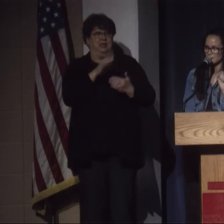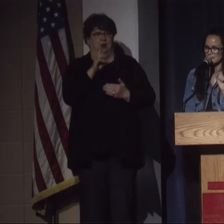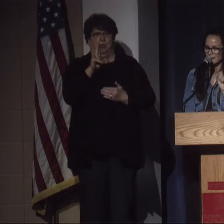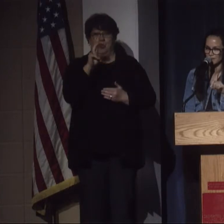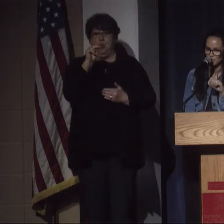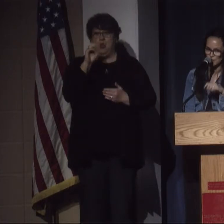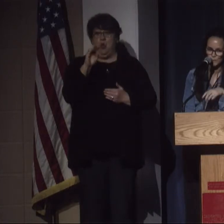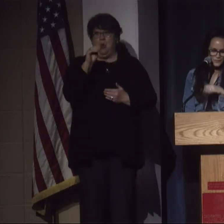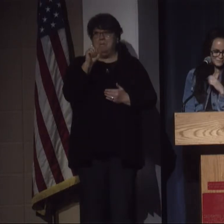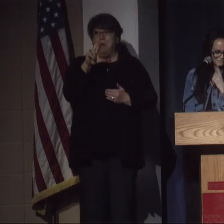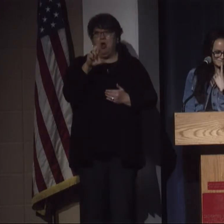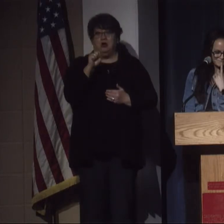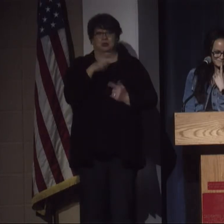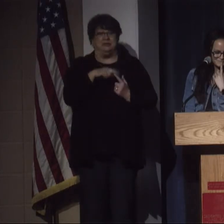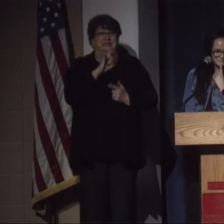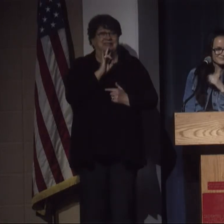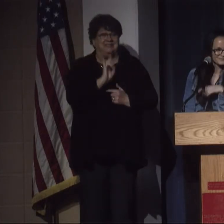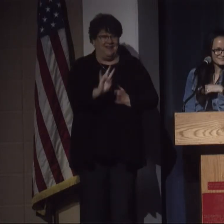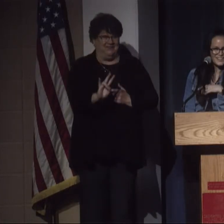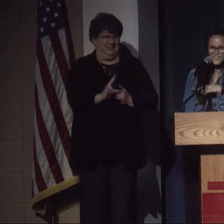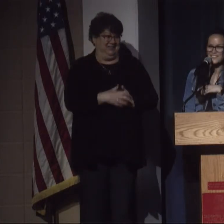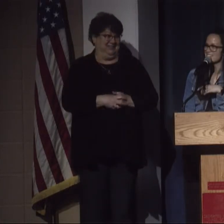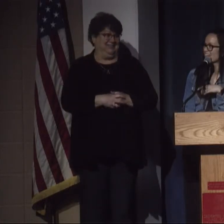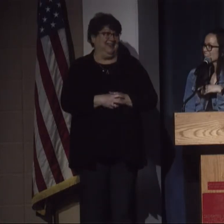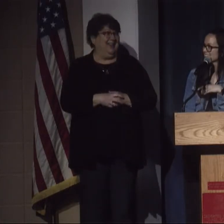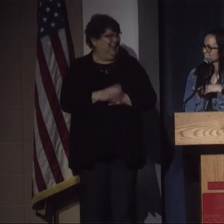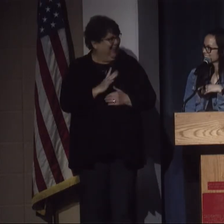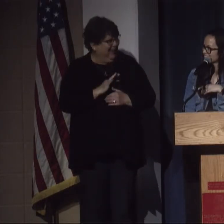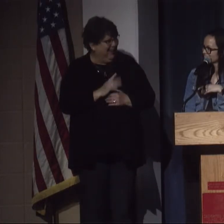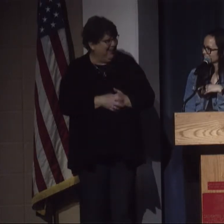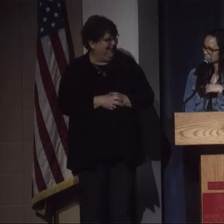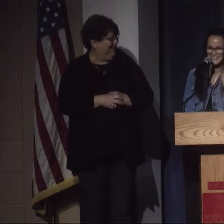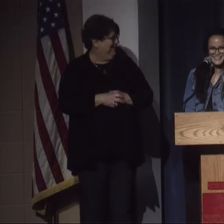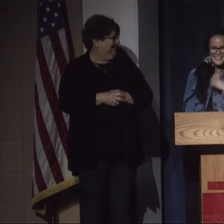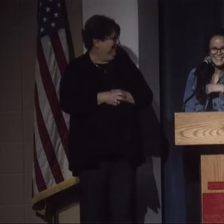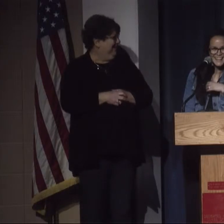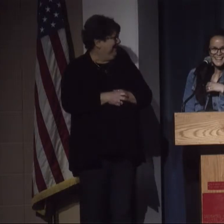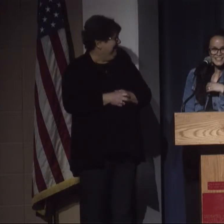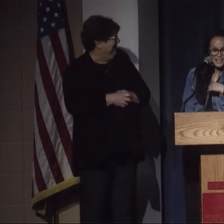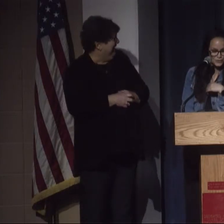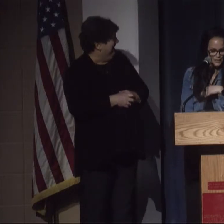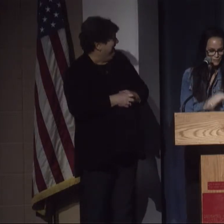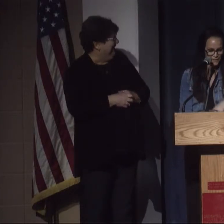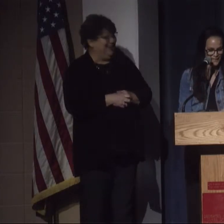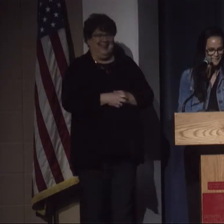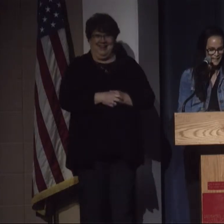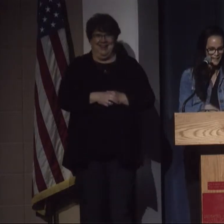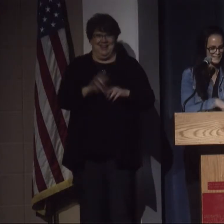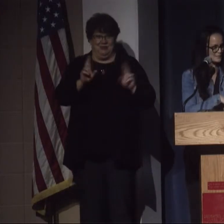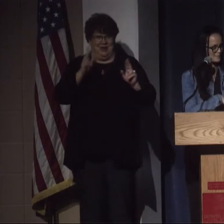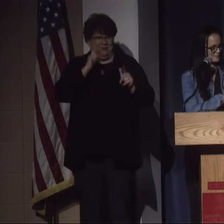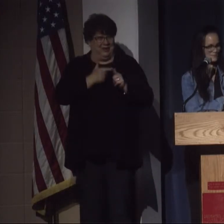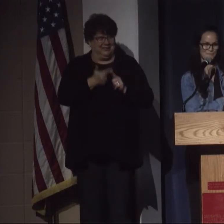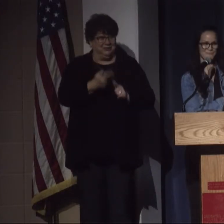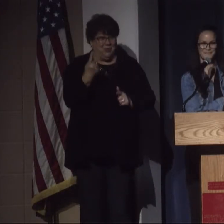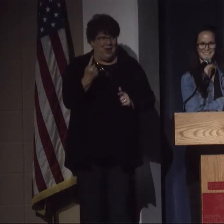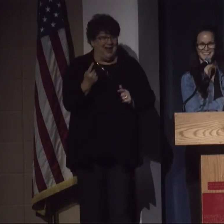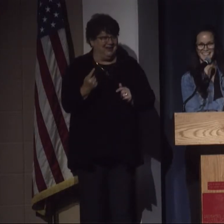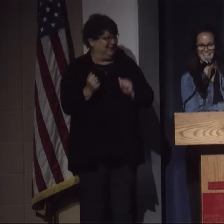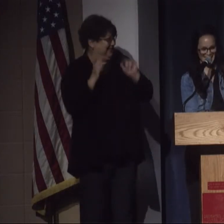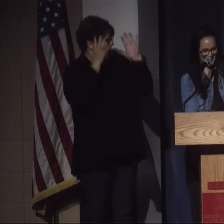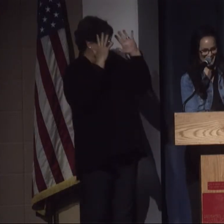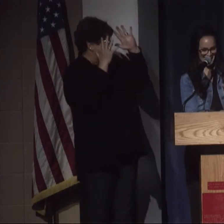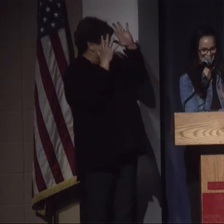song when he was 7 years old. How cool is that? You guys ready for our next act?